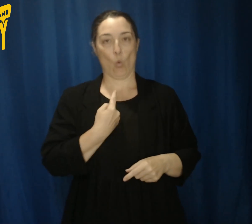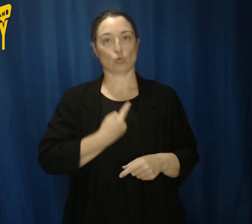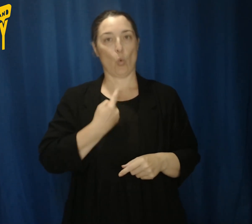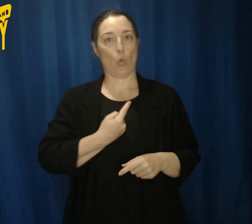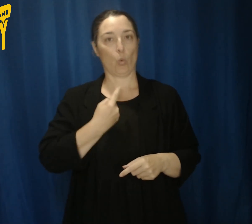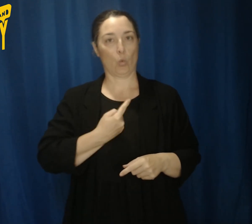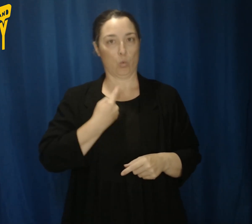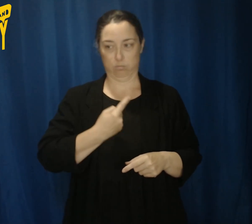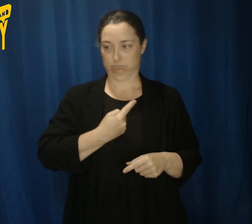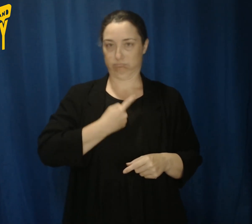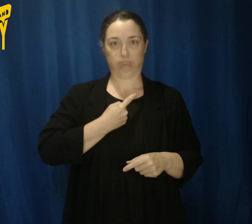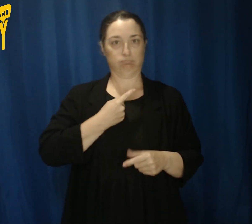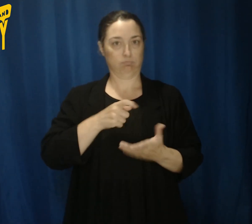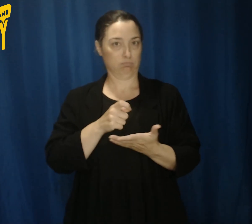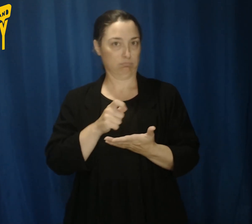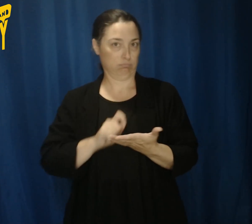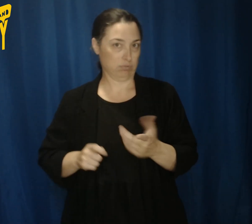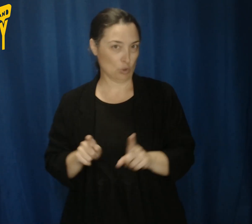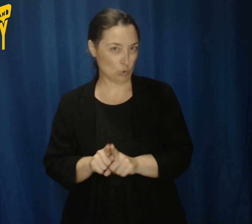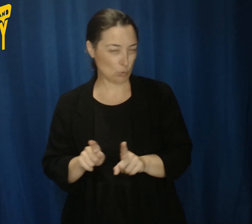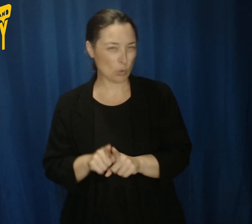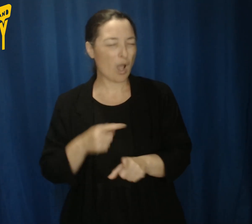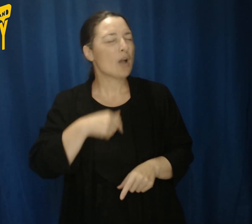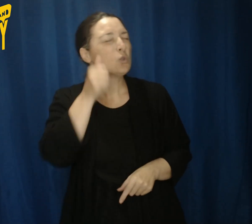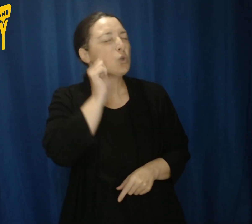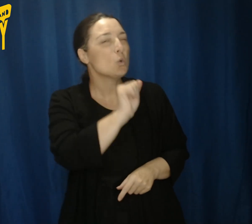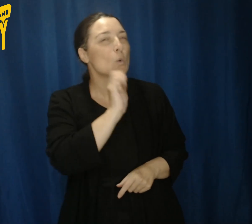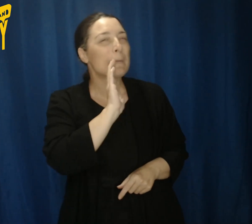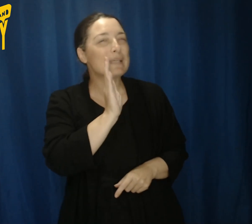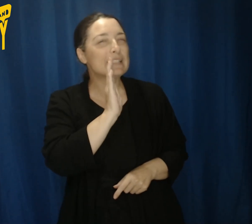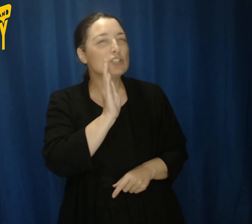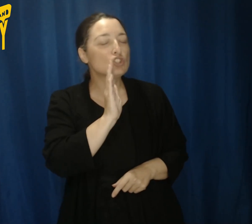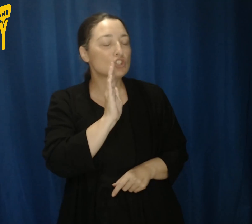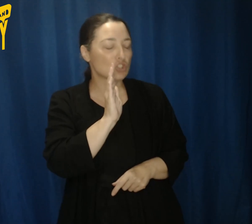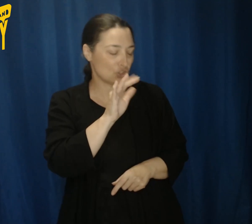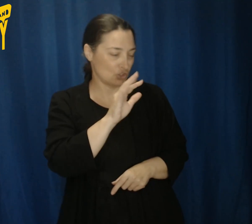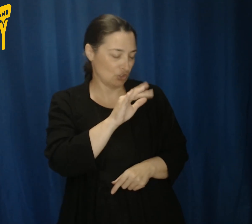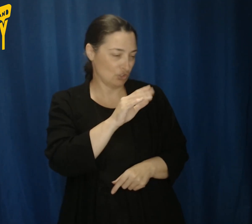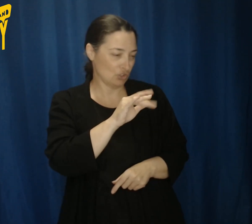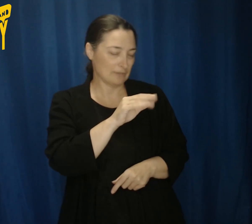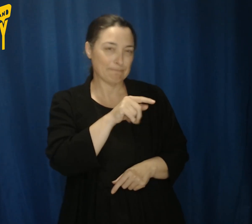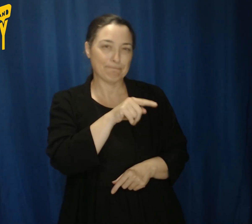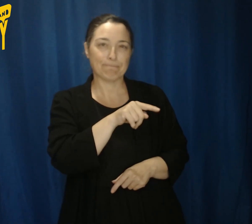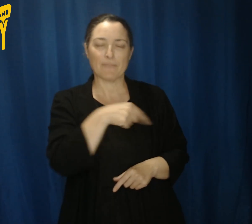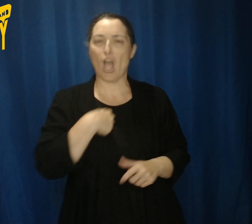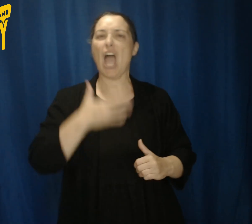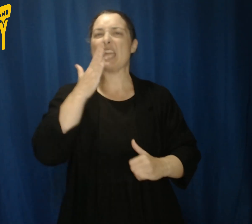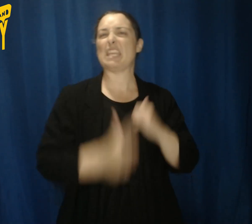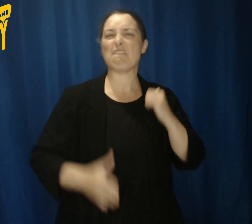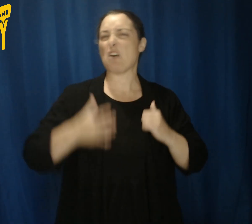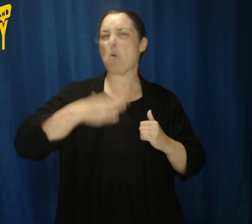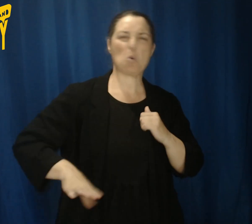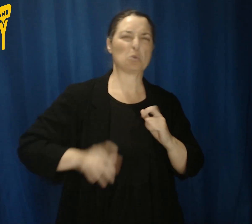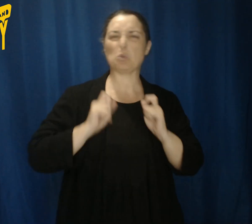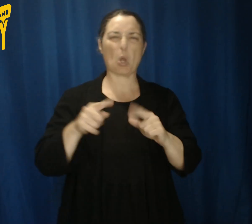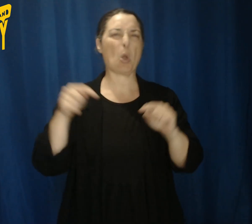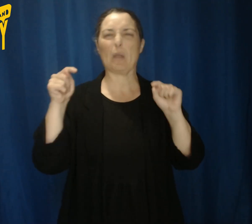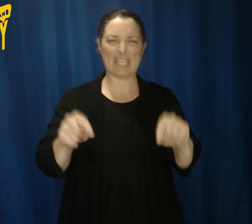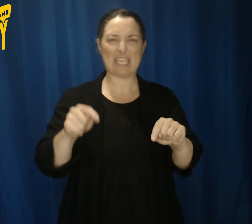Nick, you know that speech of yours that we've turned into the I never wanted to go here, my parents were fooled